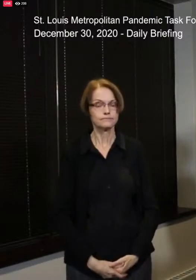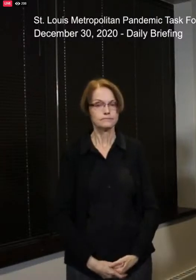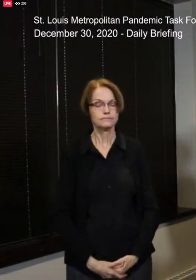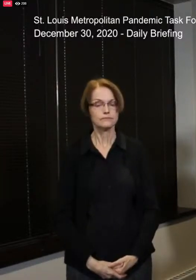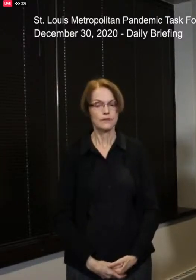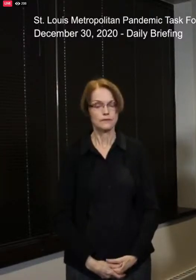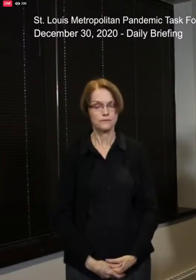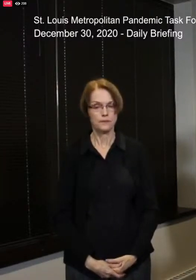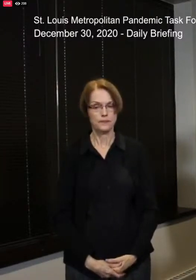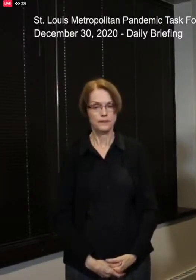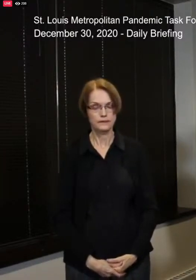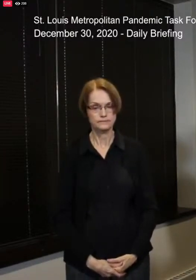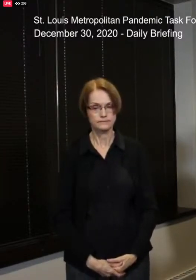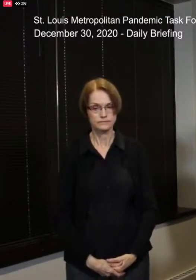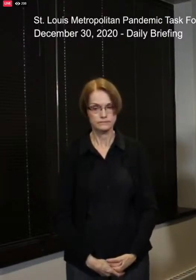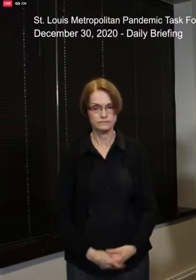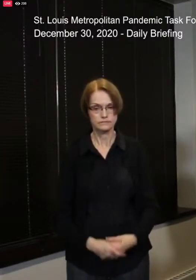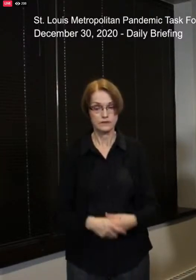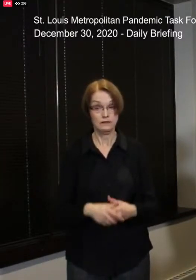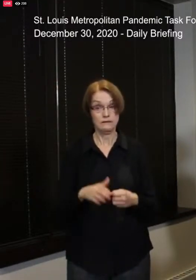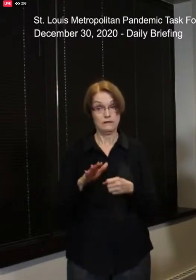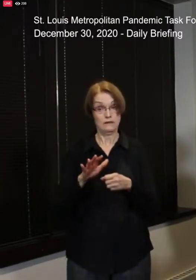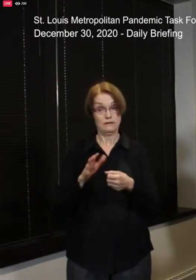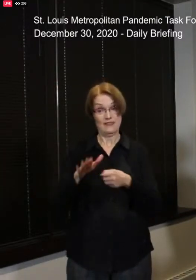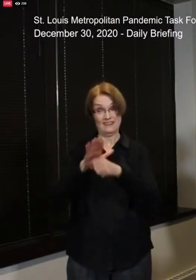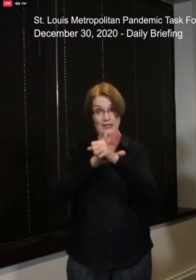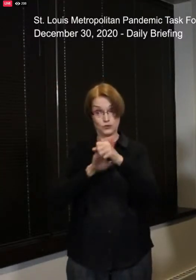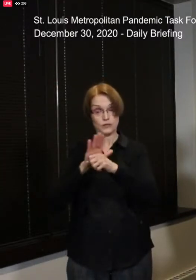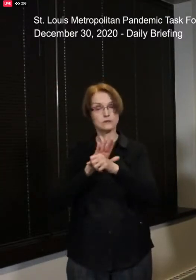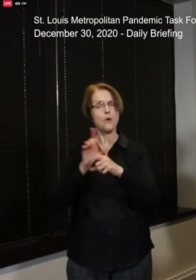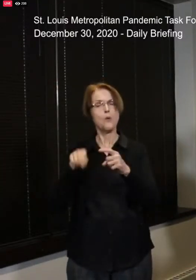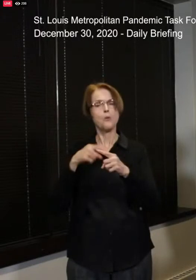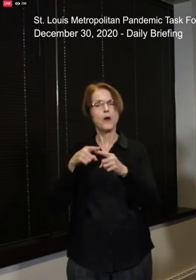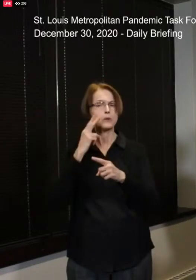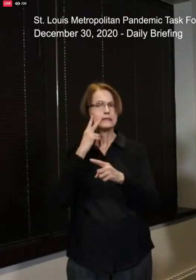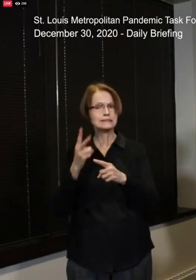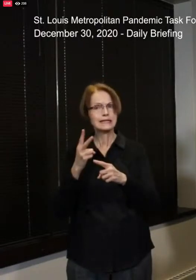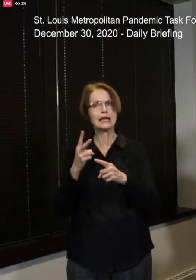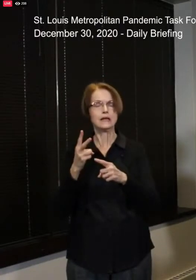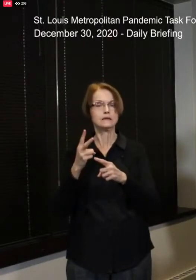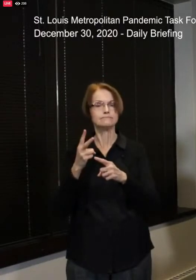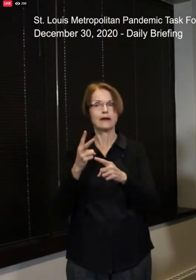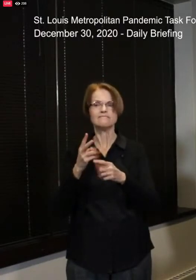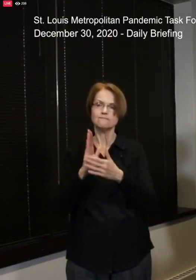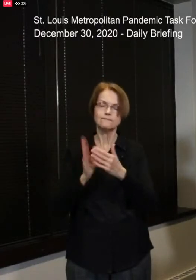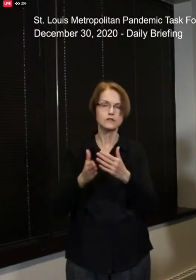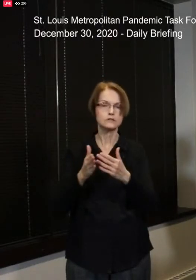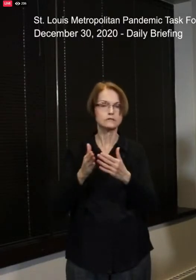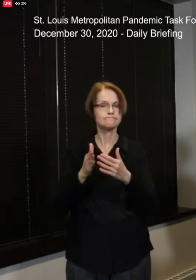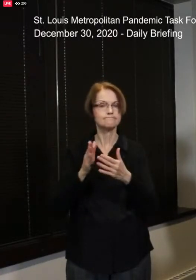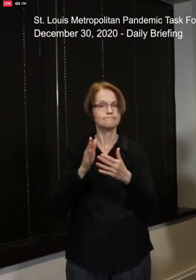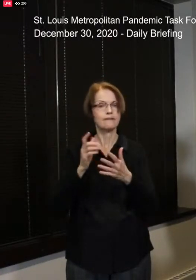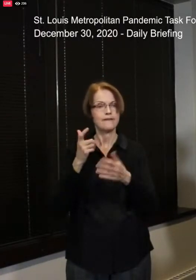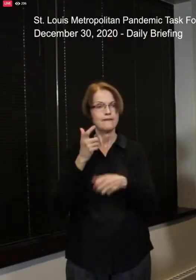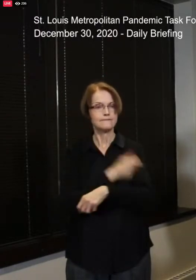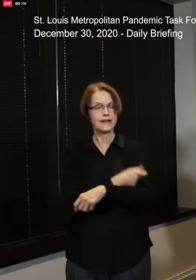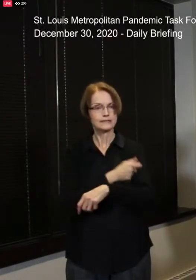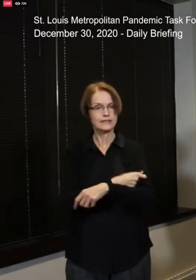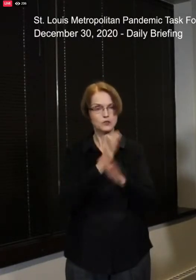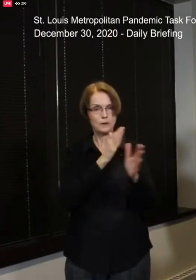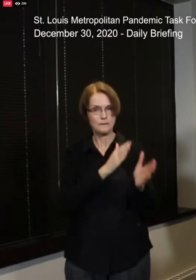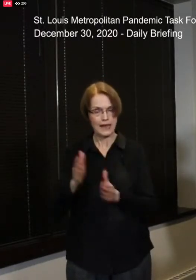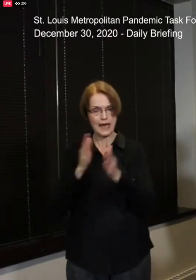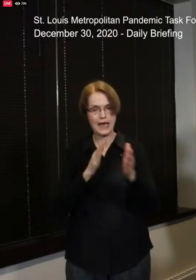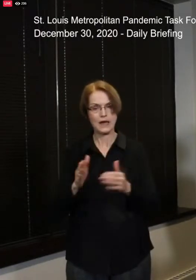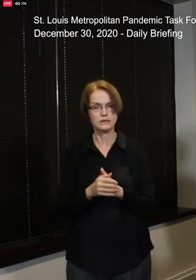When will we see a vaccination plan for the region? Still being developed. I think it's still going to